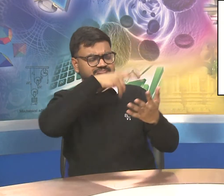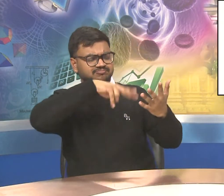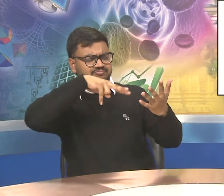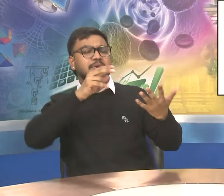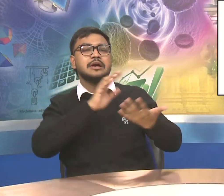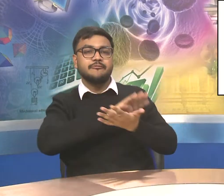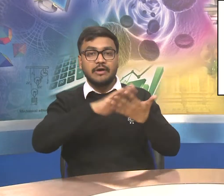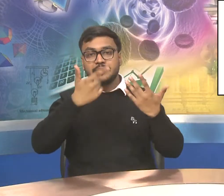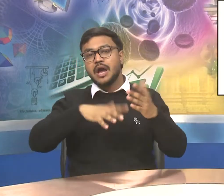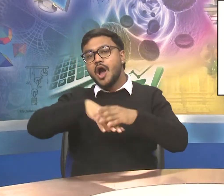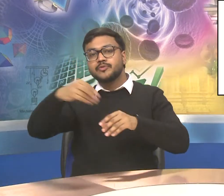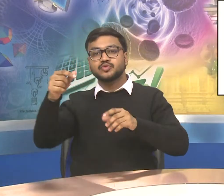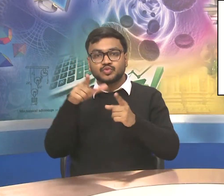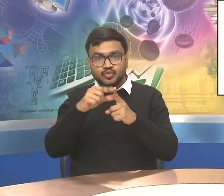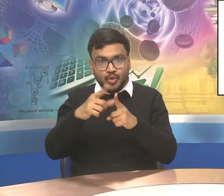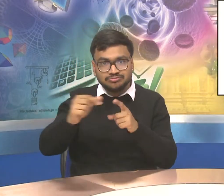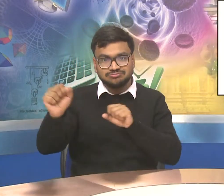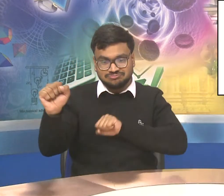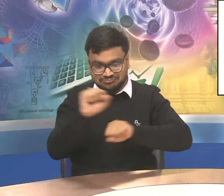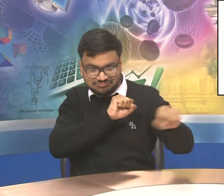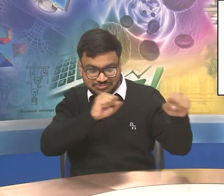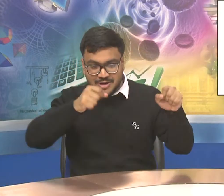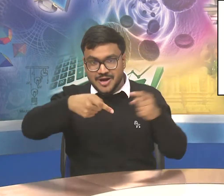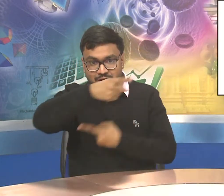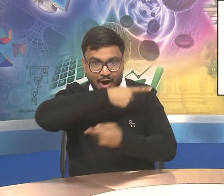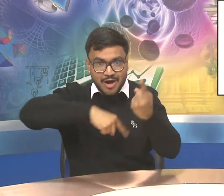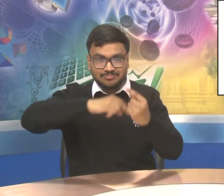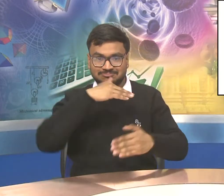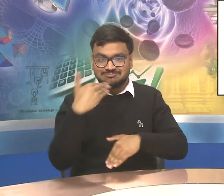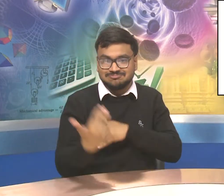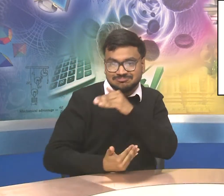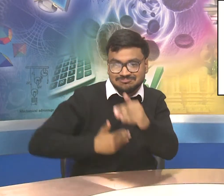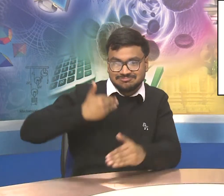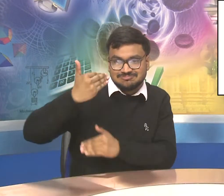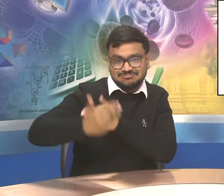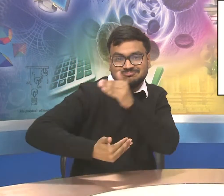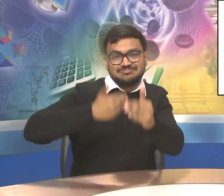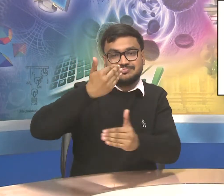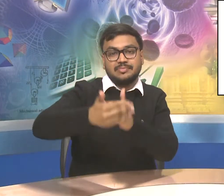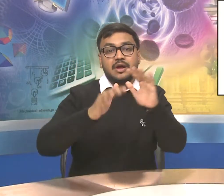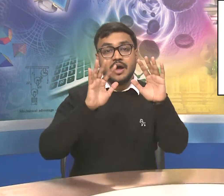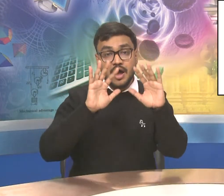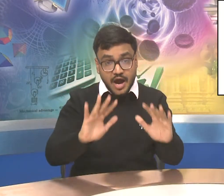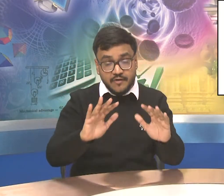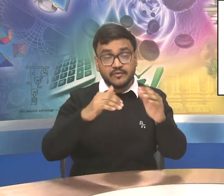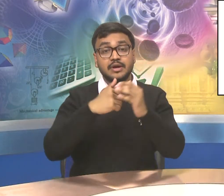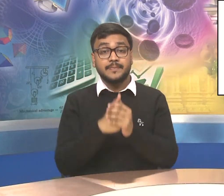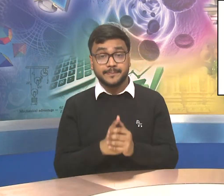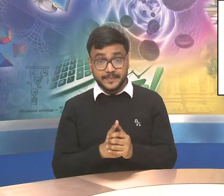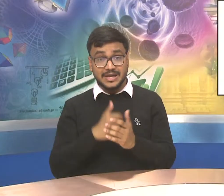and to support learning, interest, and also in other activities.